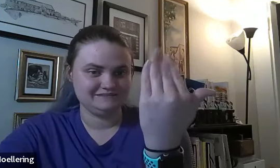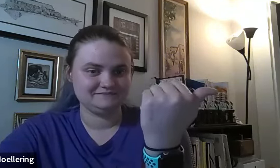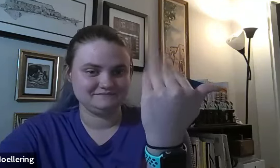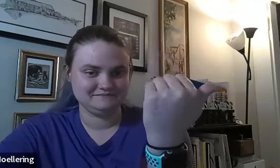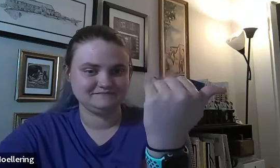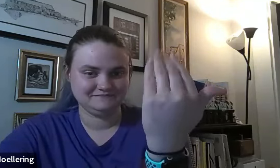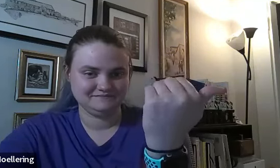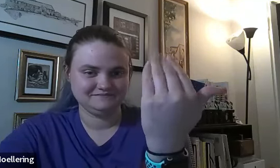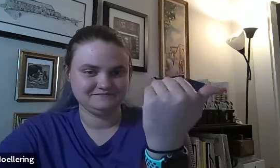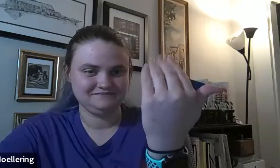15,